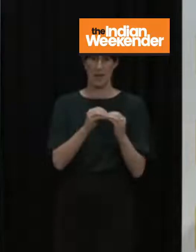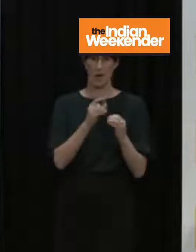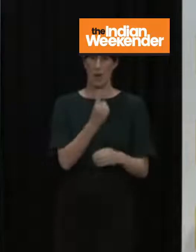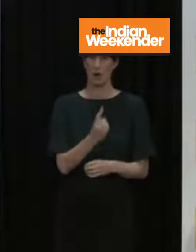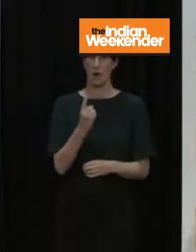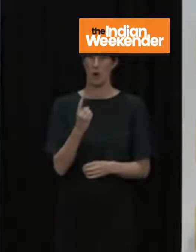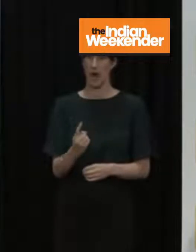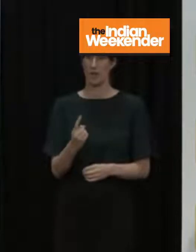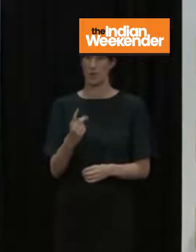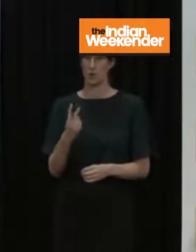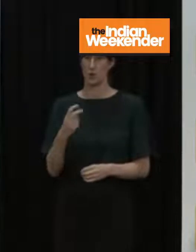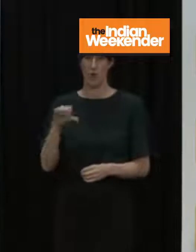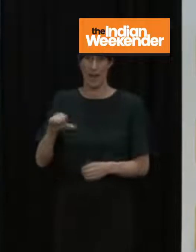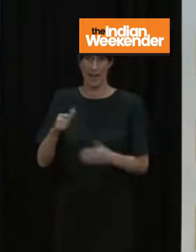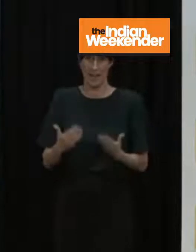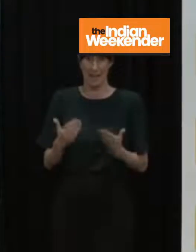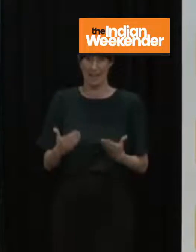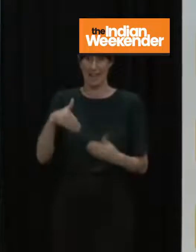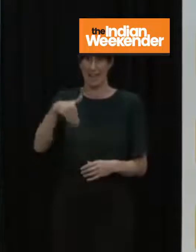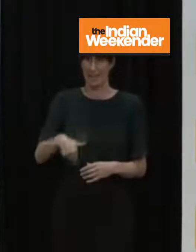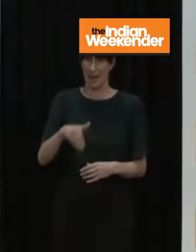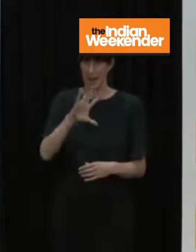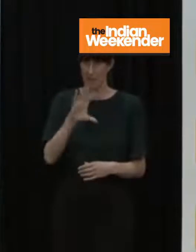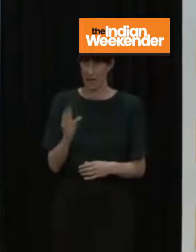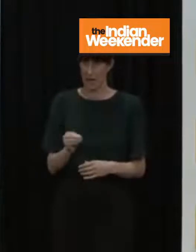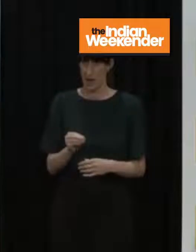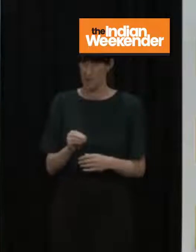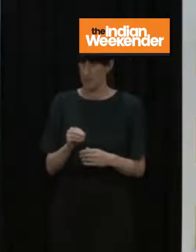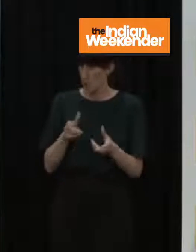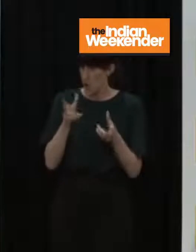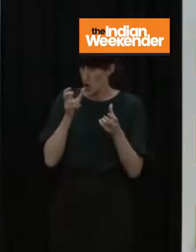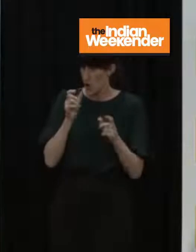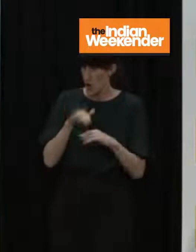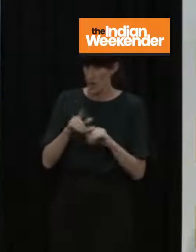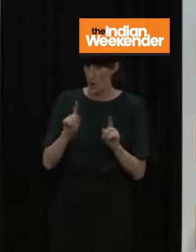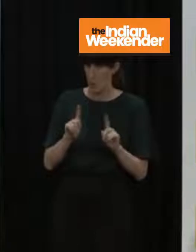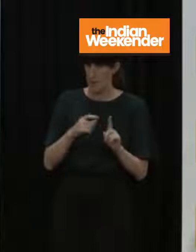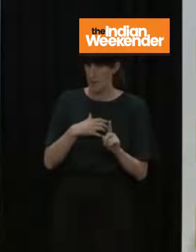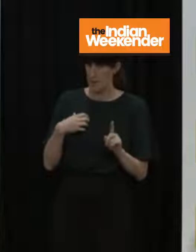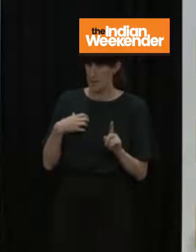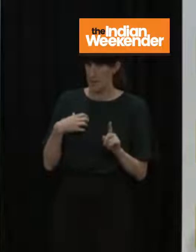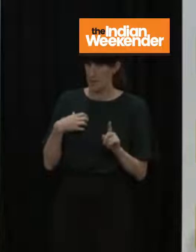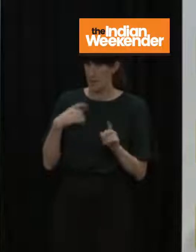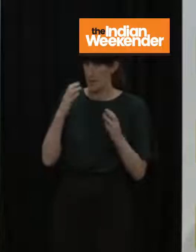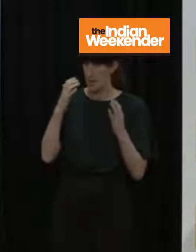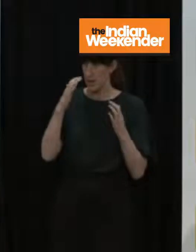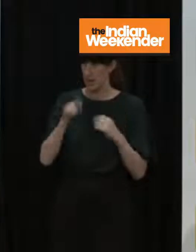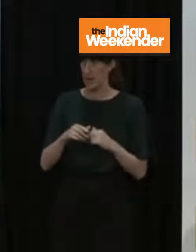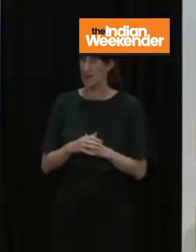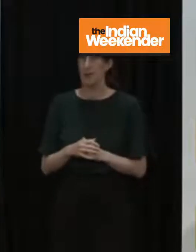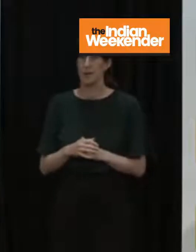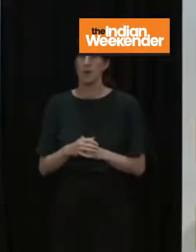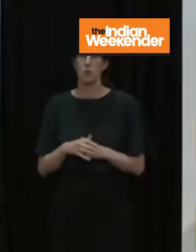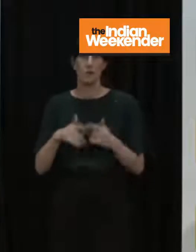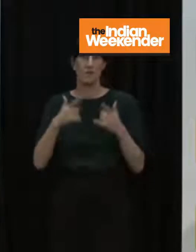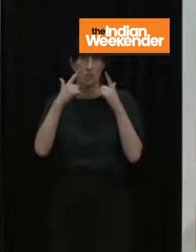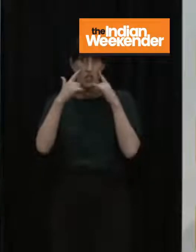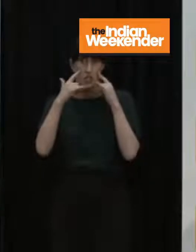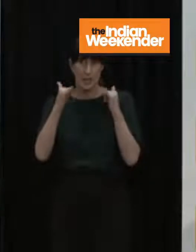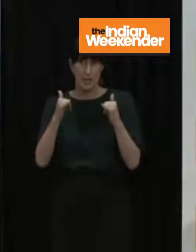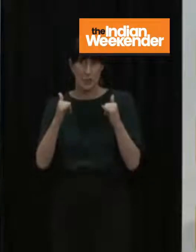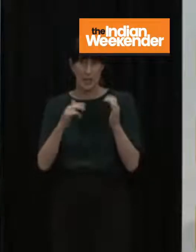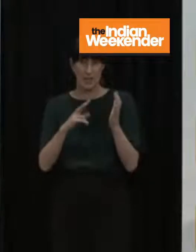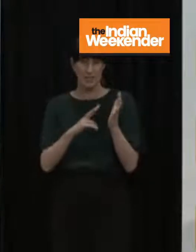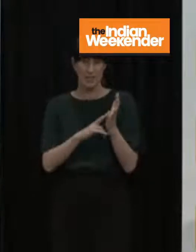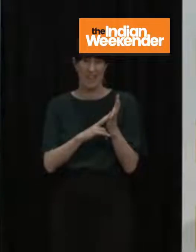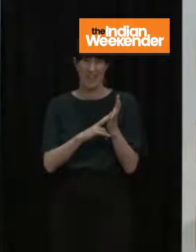is currently in South Africa that's causing some concern? The first thing to make clear is that we've checked with ESR and there is no variant of that